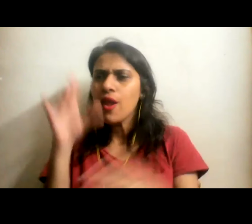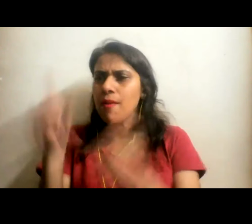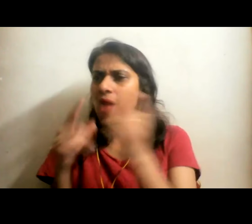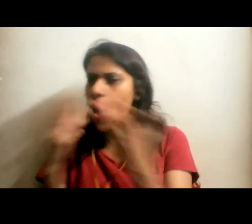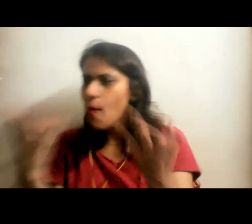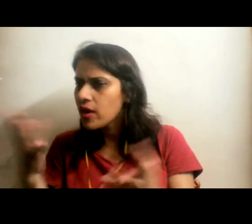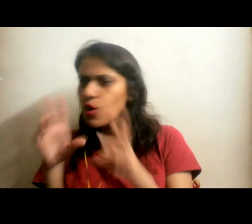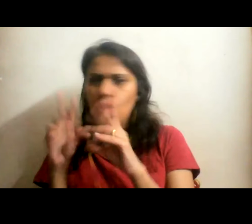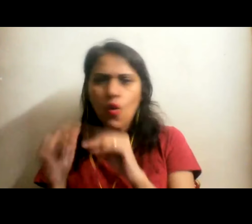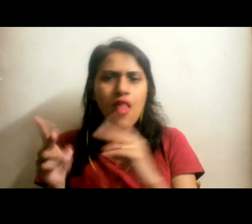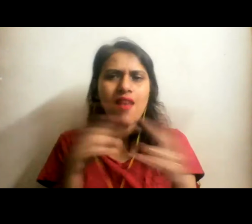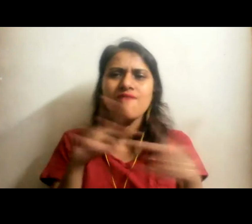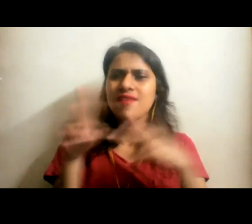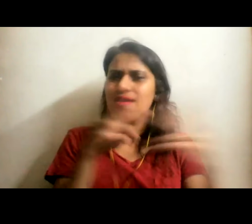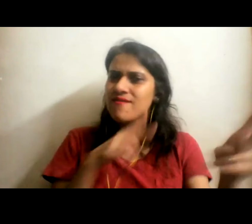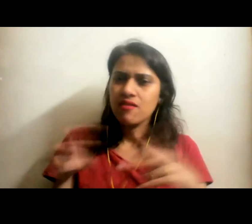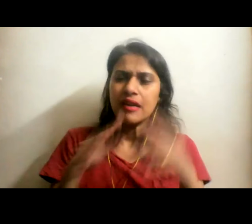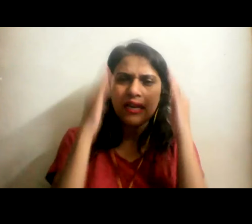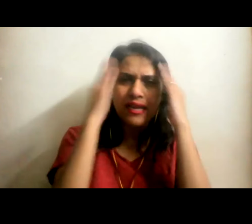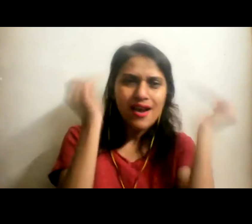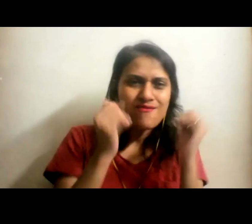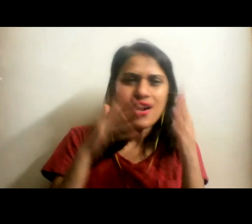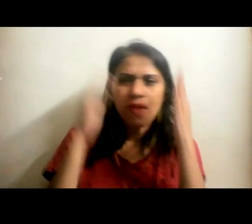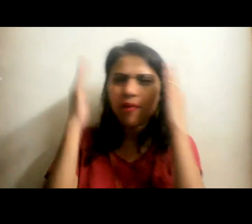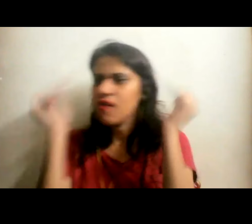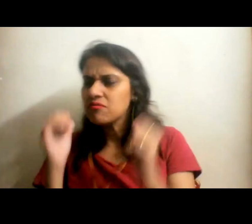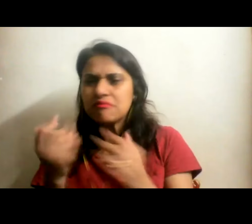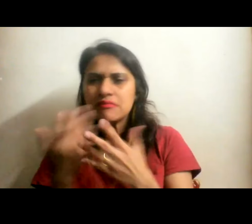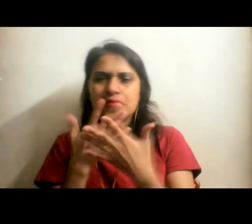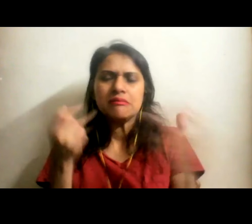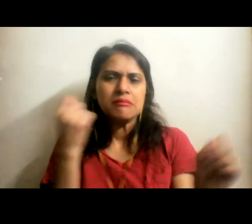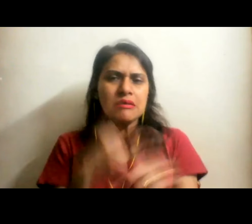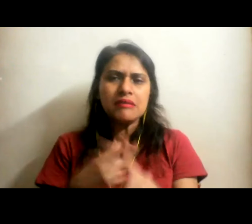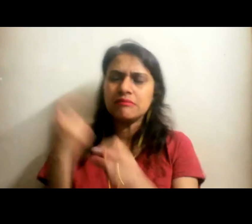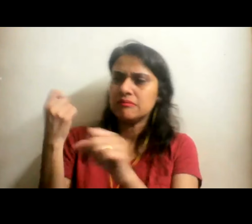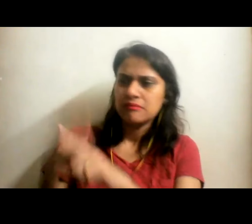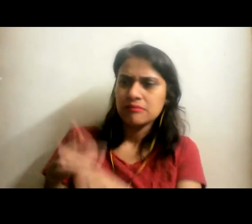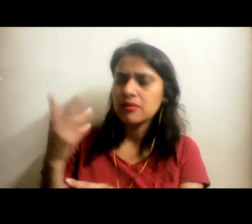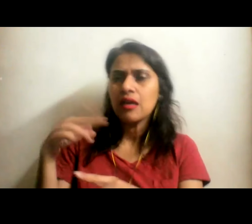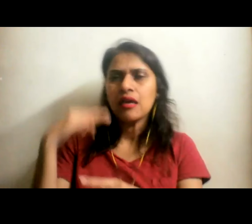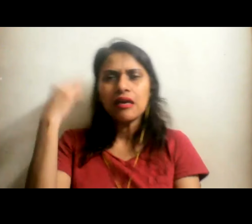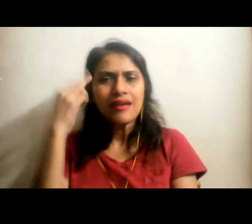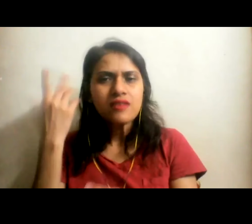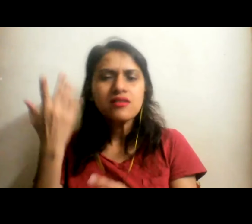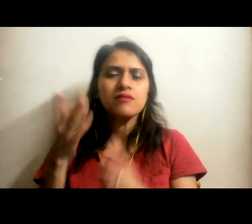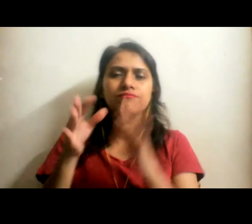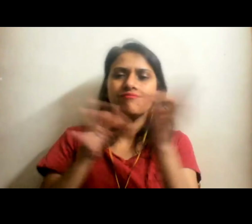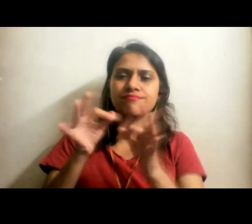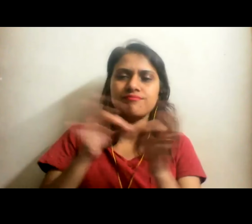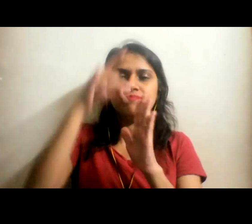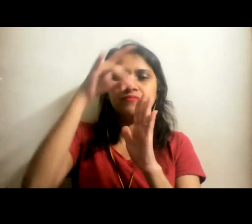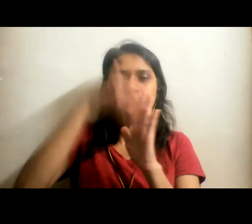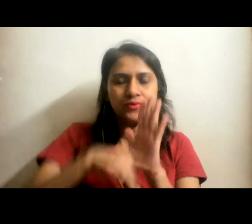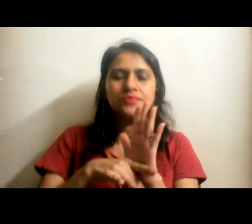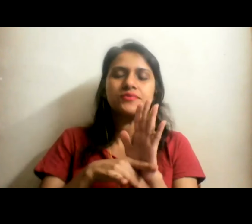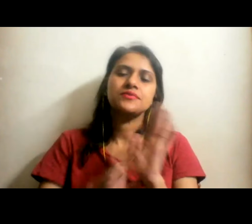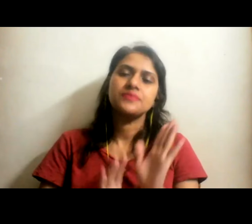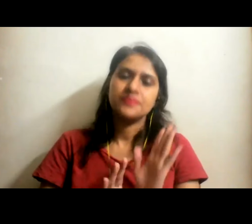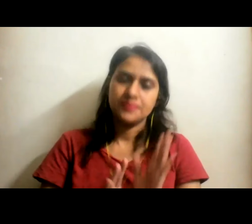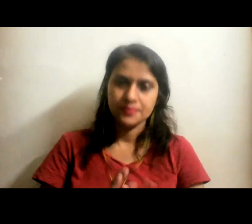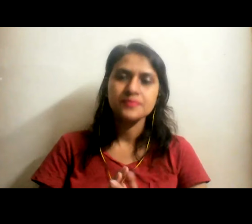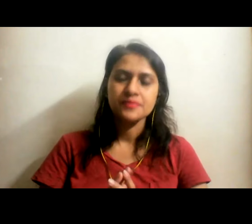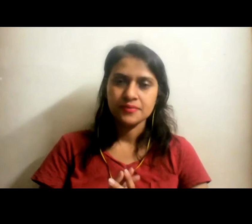variable is the comfort or discomfort of the product. The dependent variable is this, while the independent variables, you could go into whatever, maybe